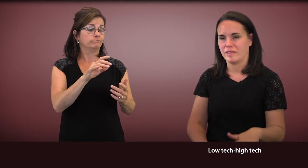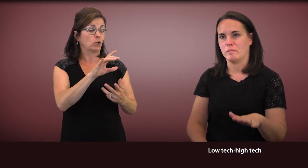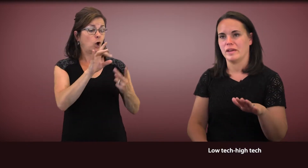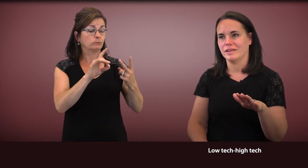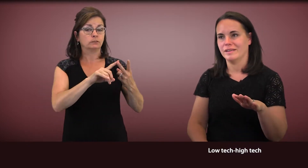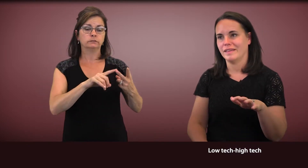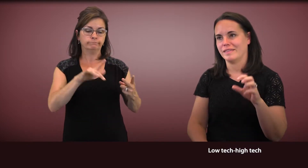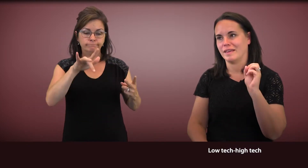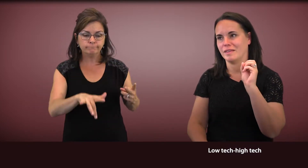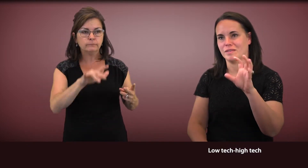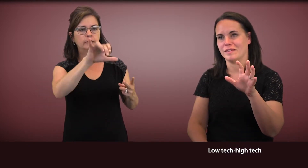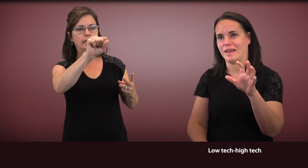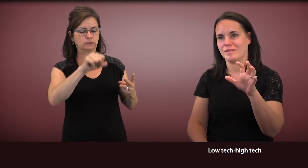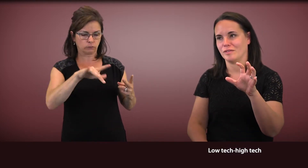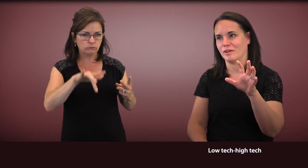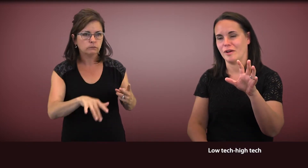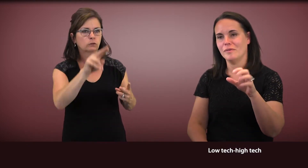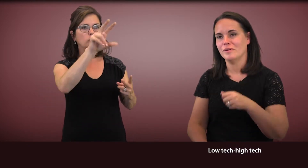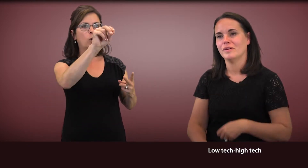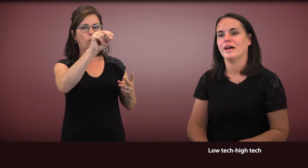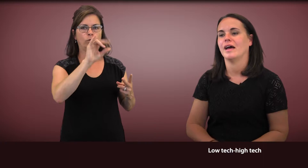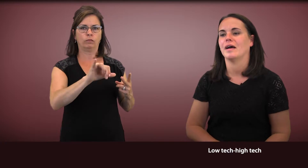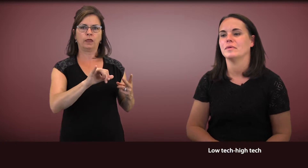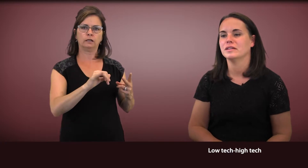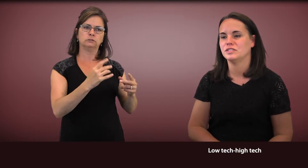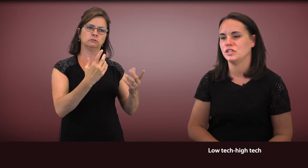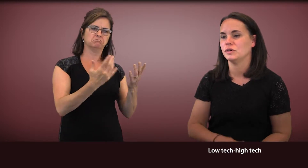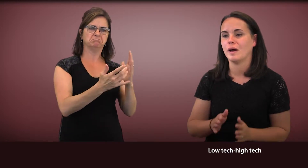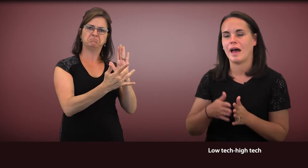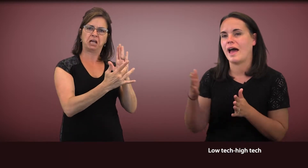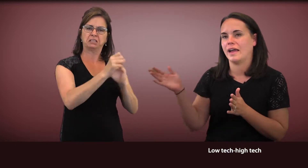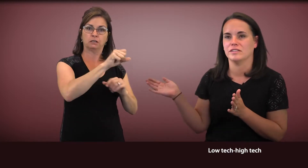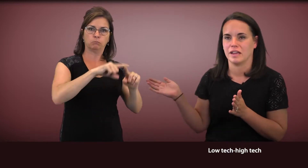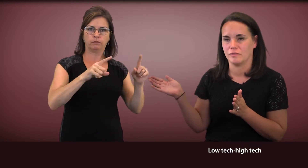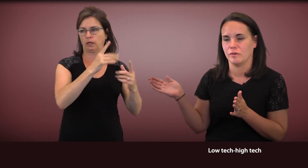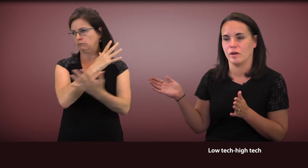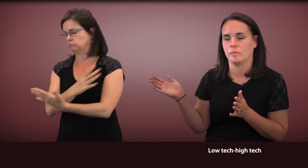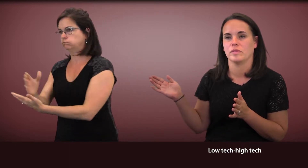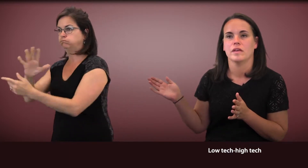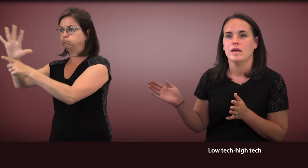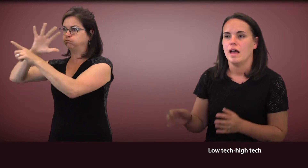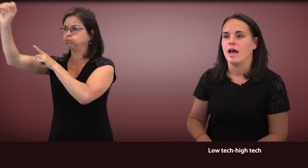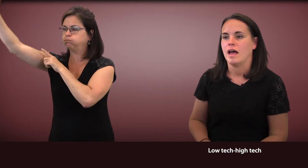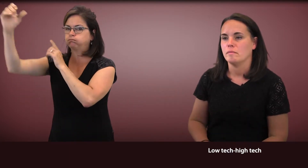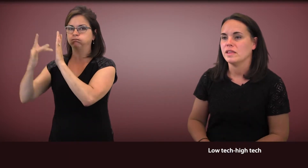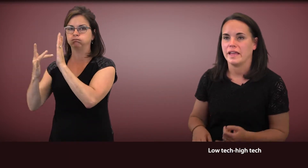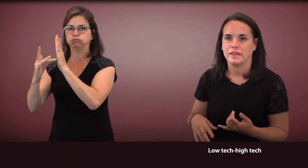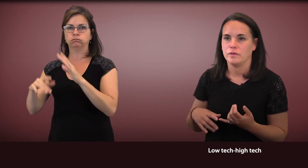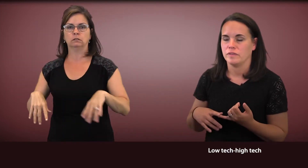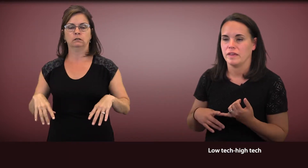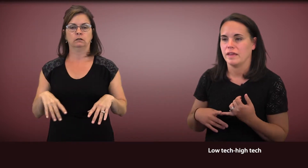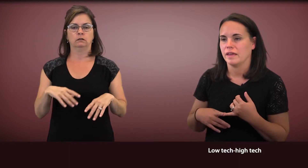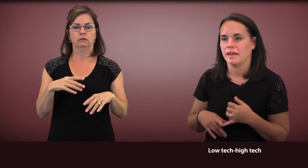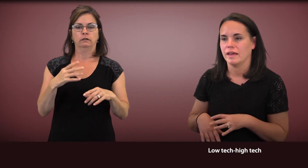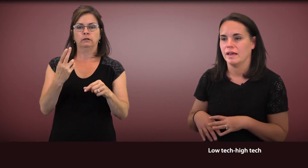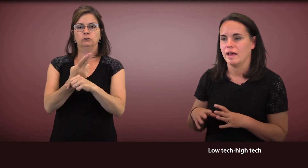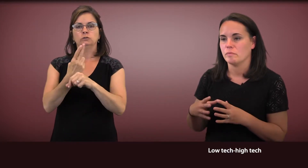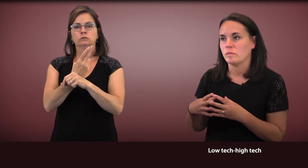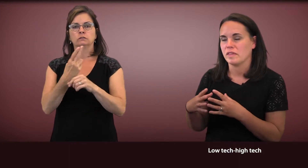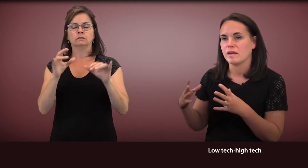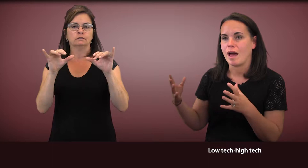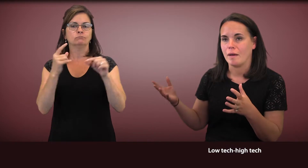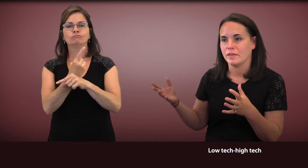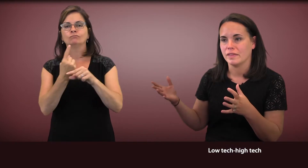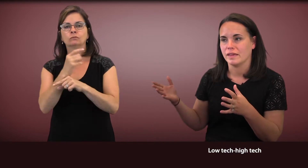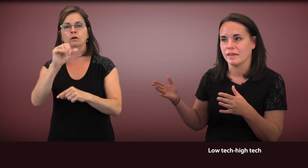to pressing a button that says yes or no, to higher tech forms, like using